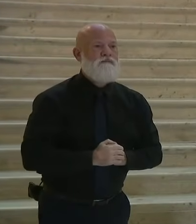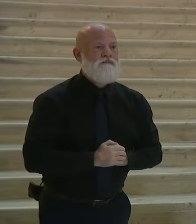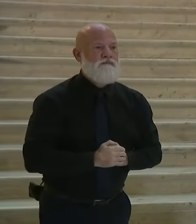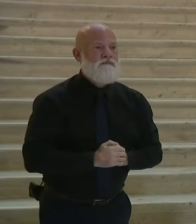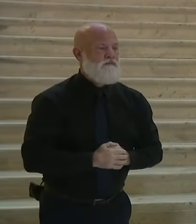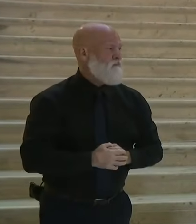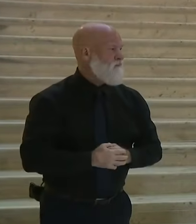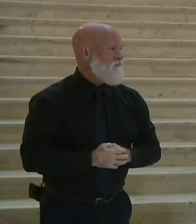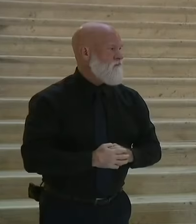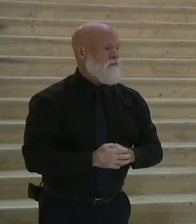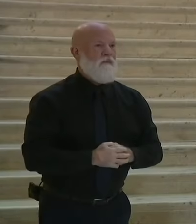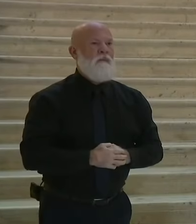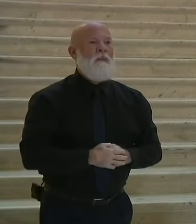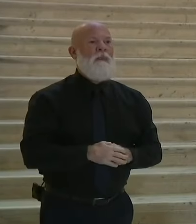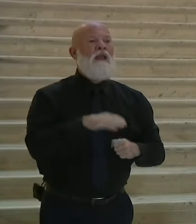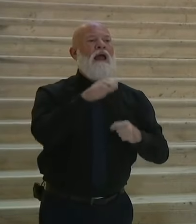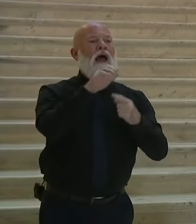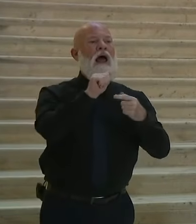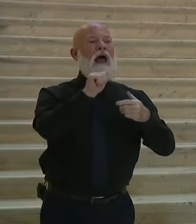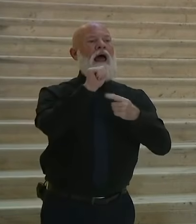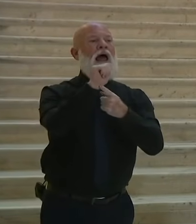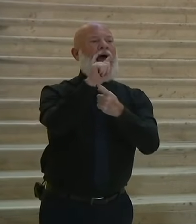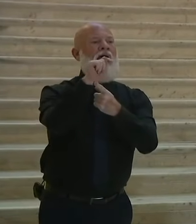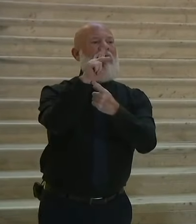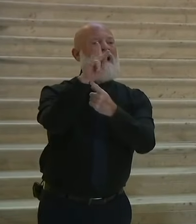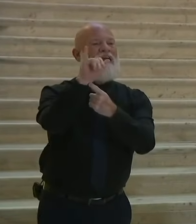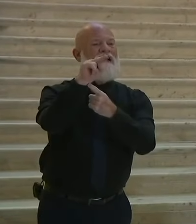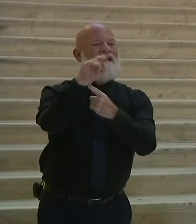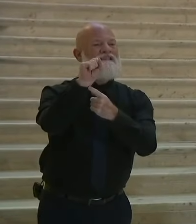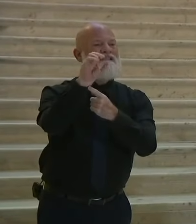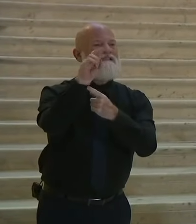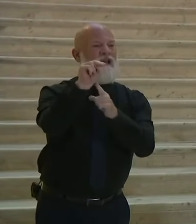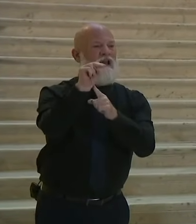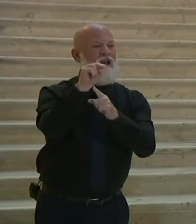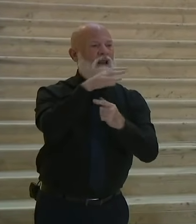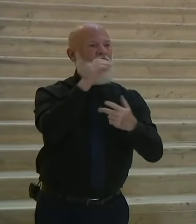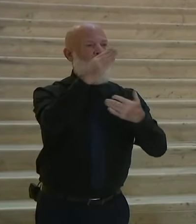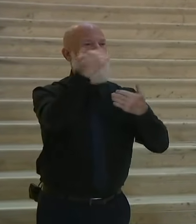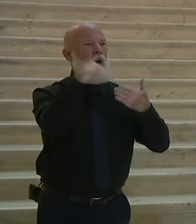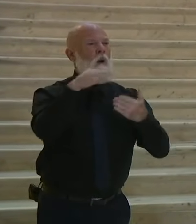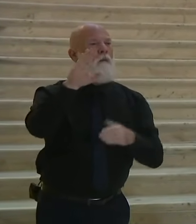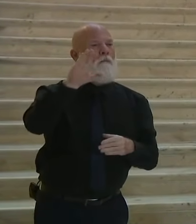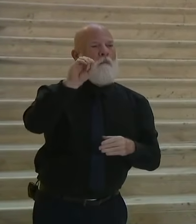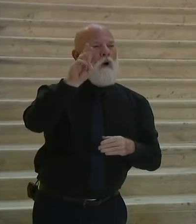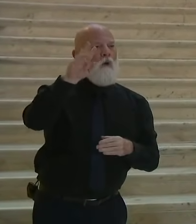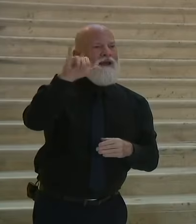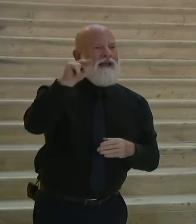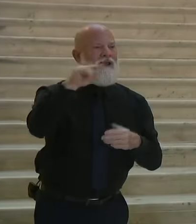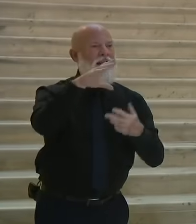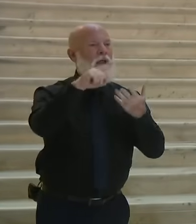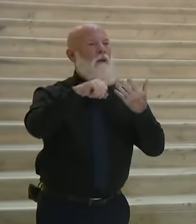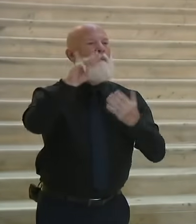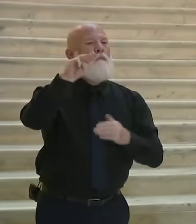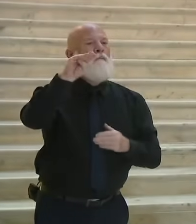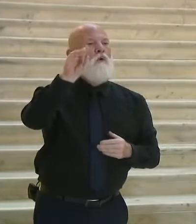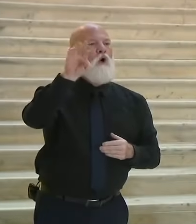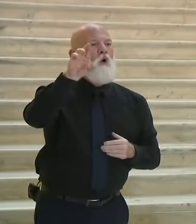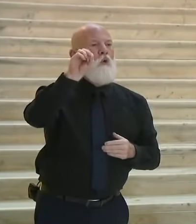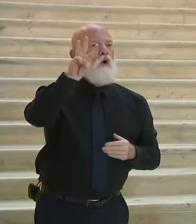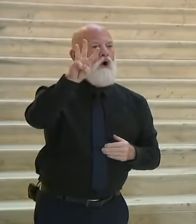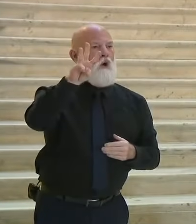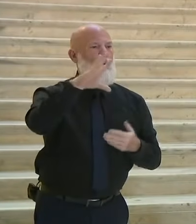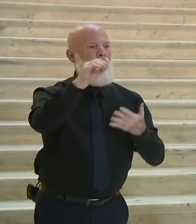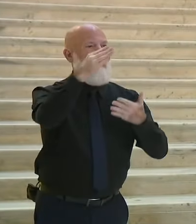They are Atkinson, Baldwin, Barrow, Ben Hill, Bleckley, Brooks,